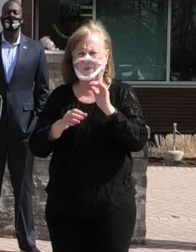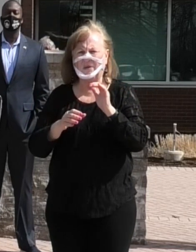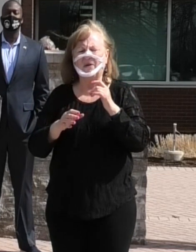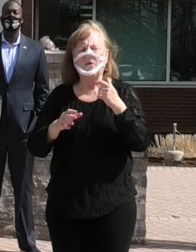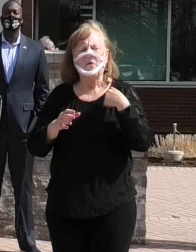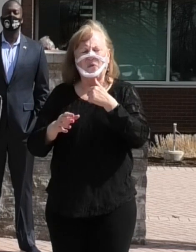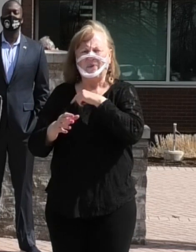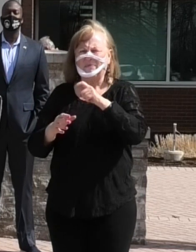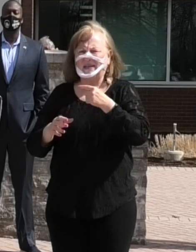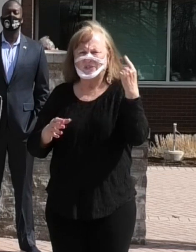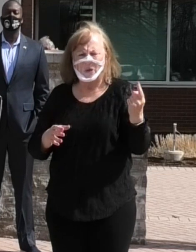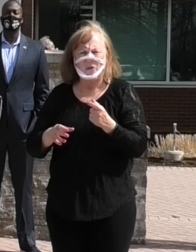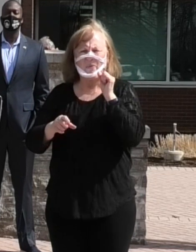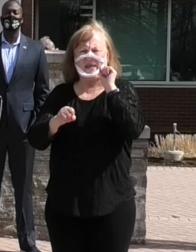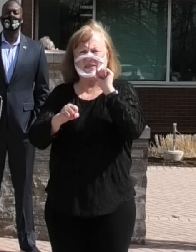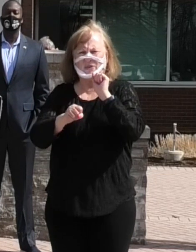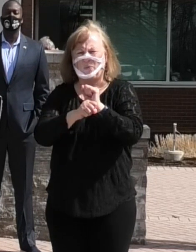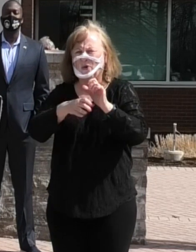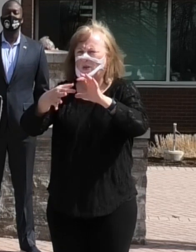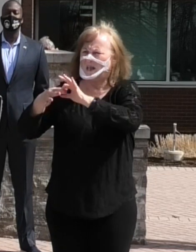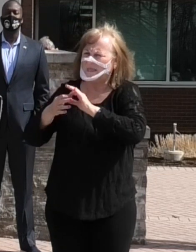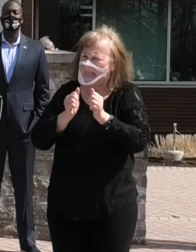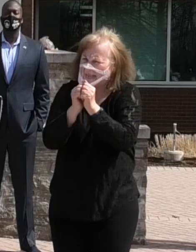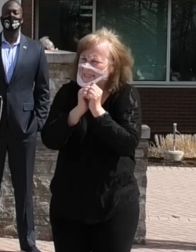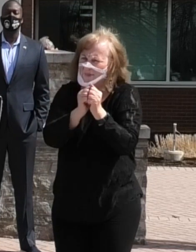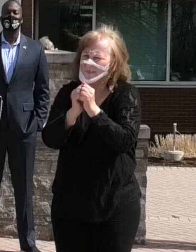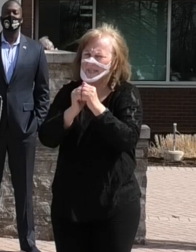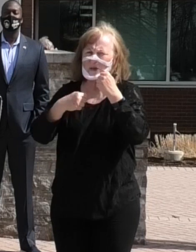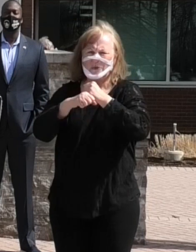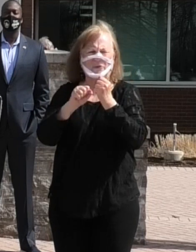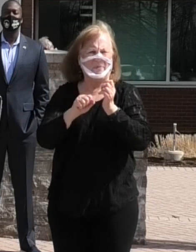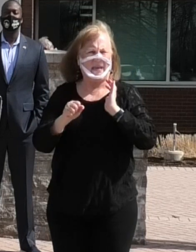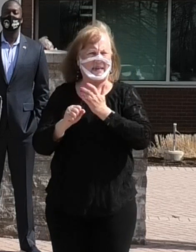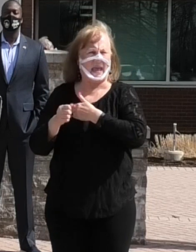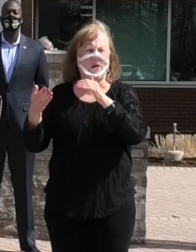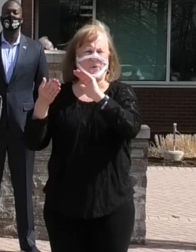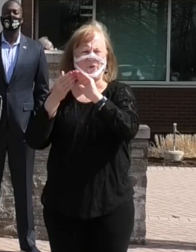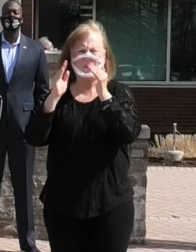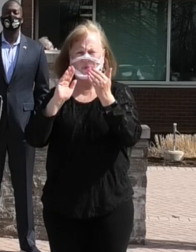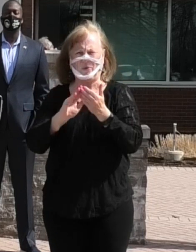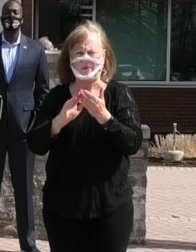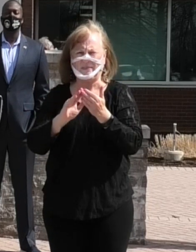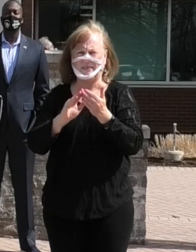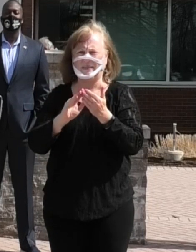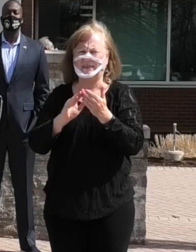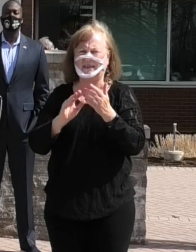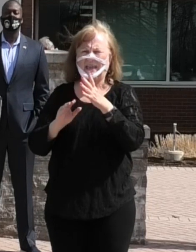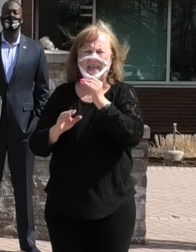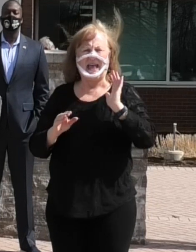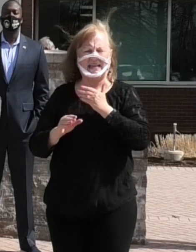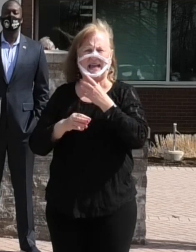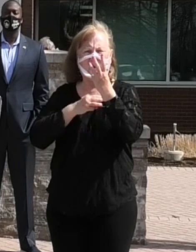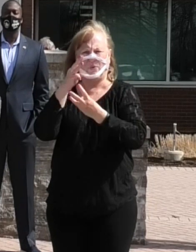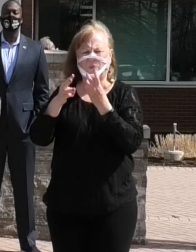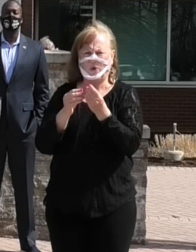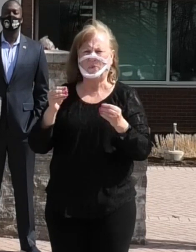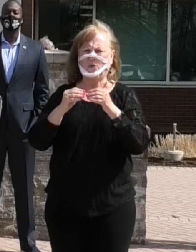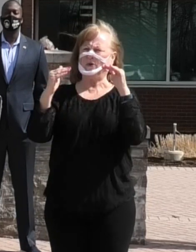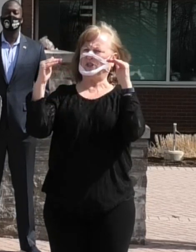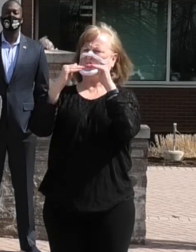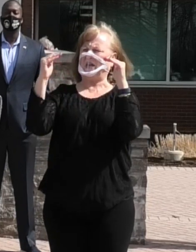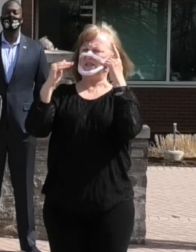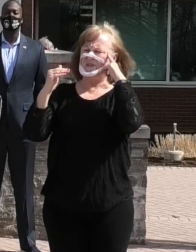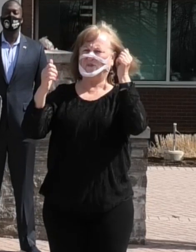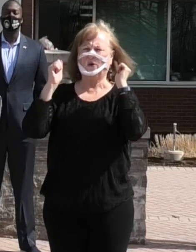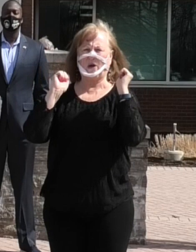must always work collectively to make our community and our world more just